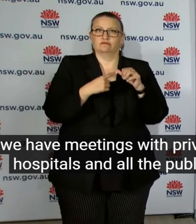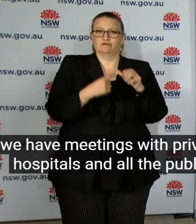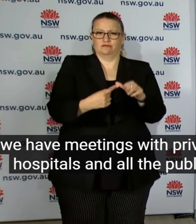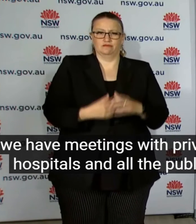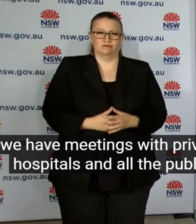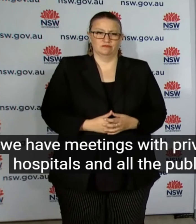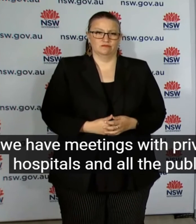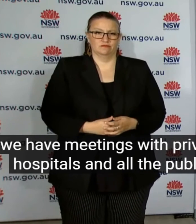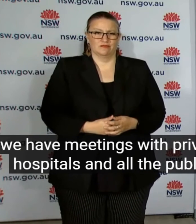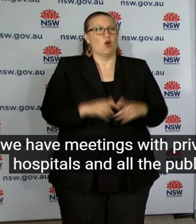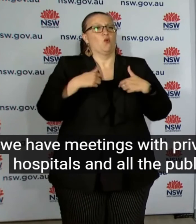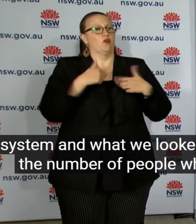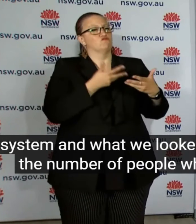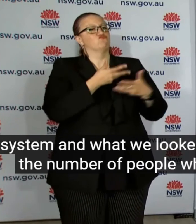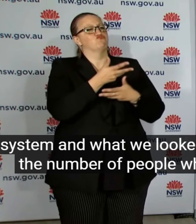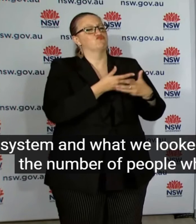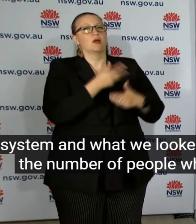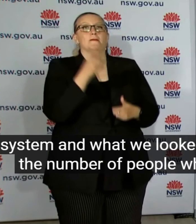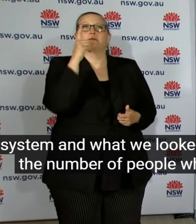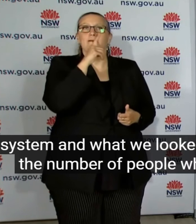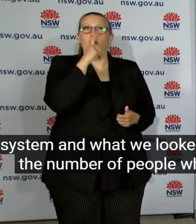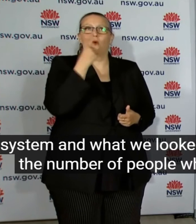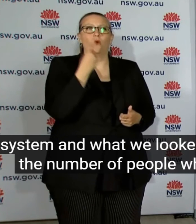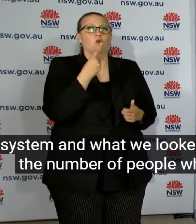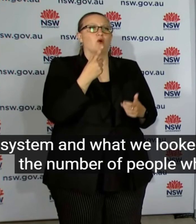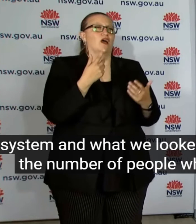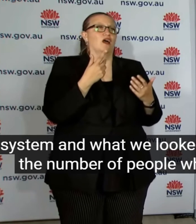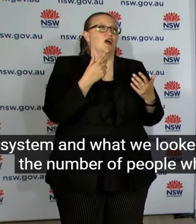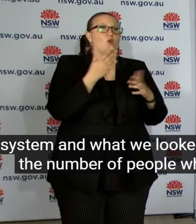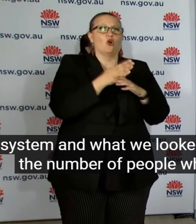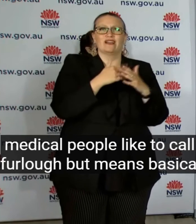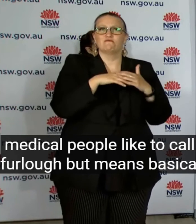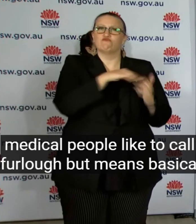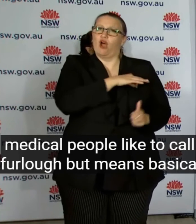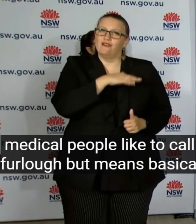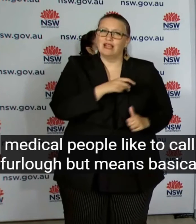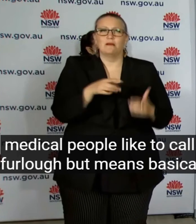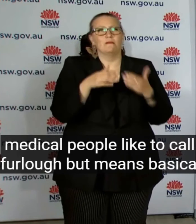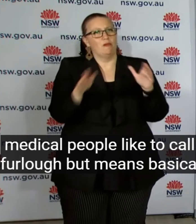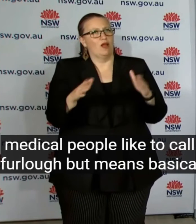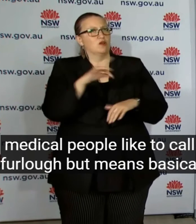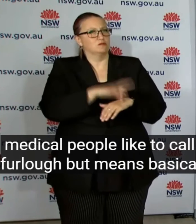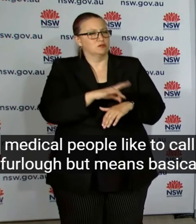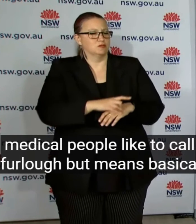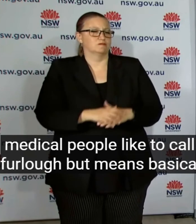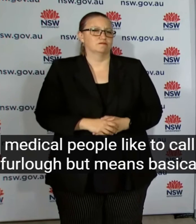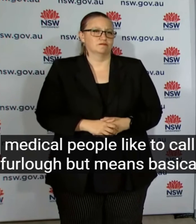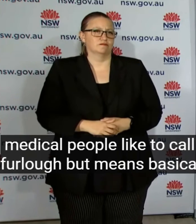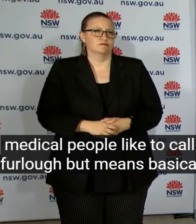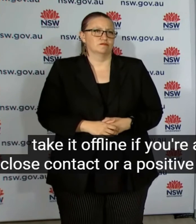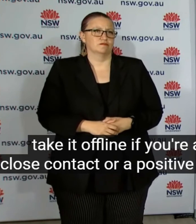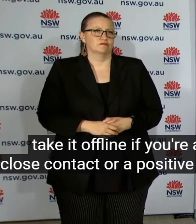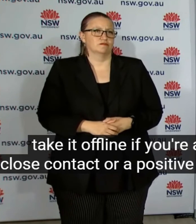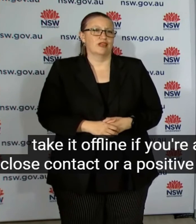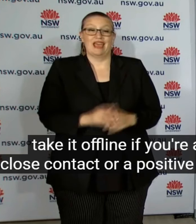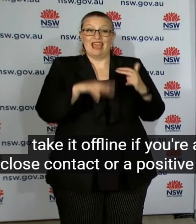medical people like to call it furloughed, but it means basically taken offline if you're a close contact or a positive case. And what we found was